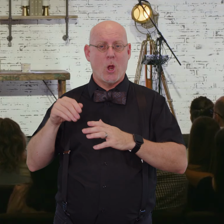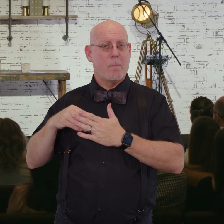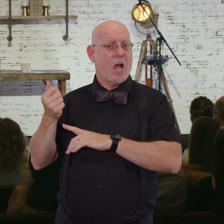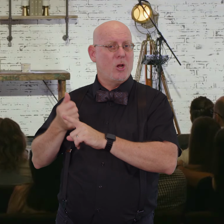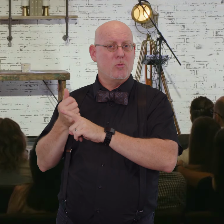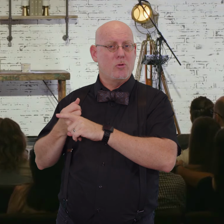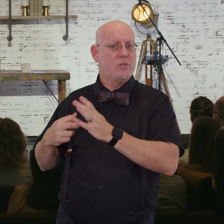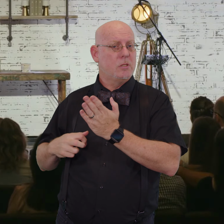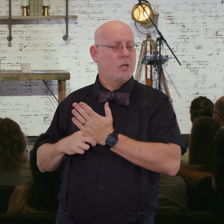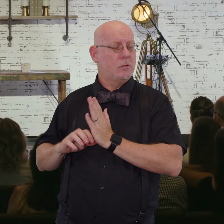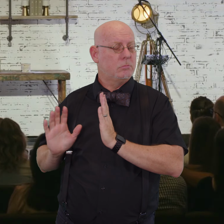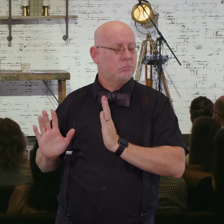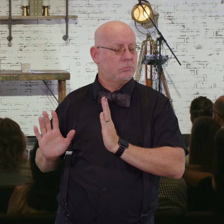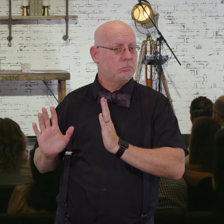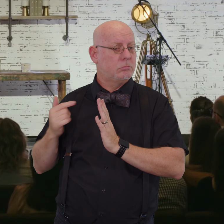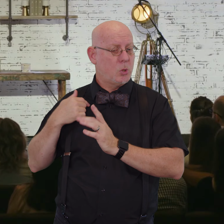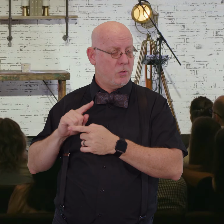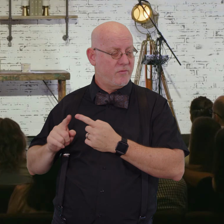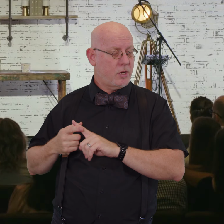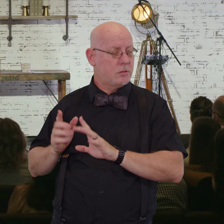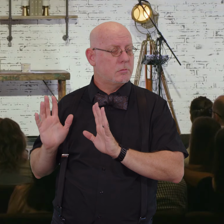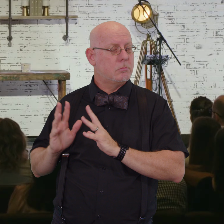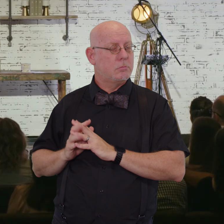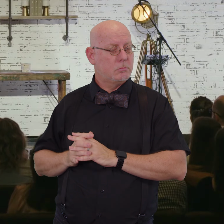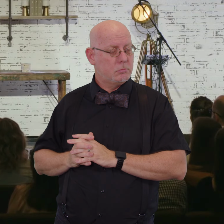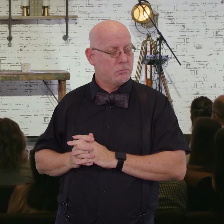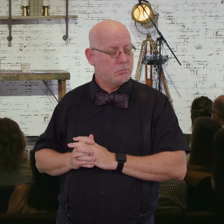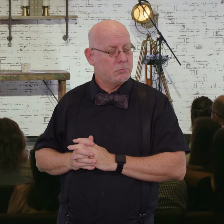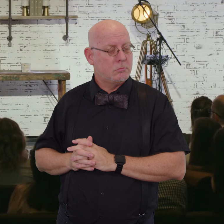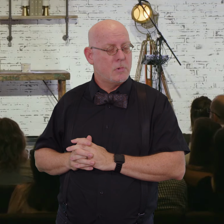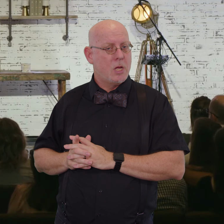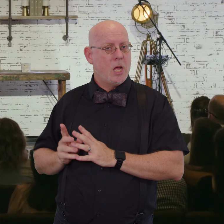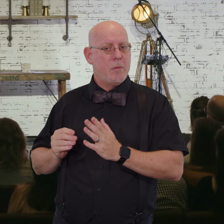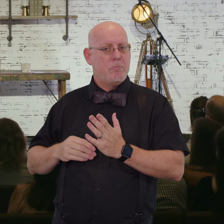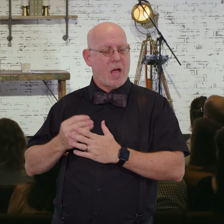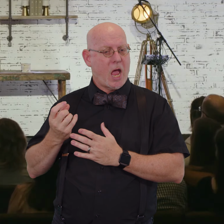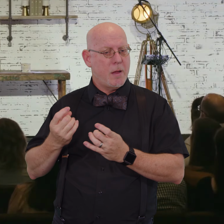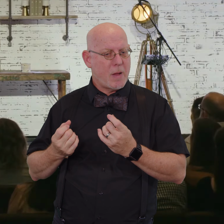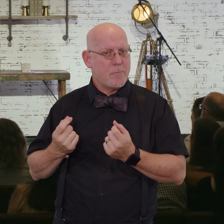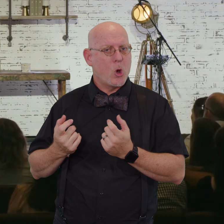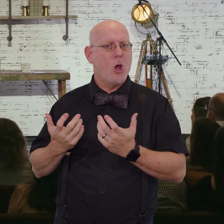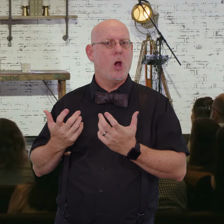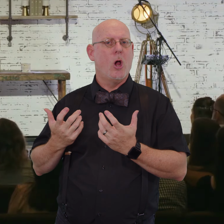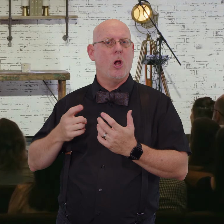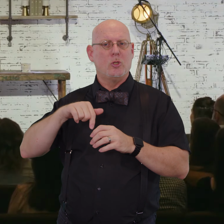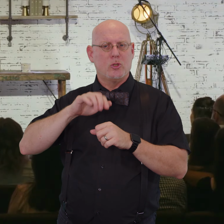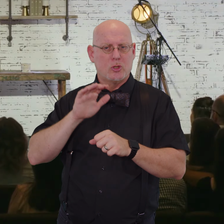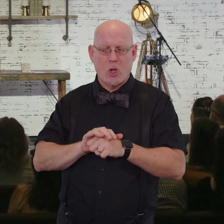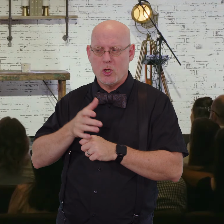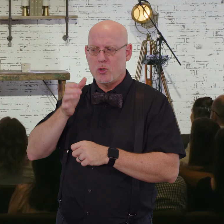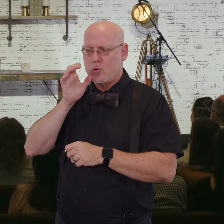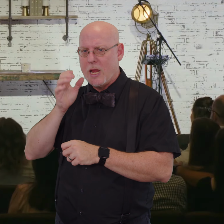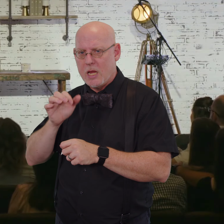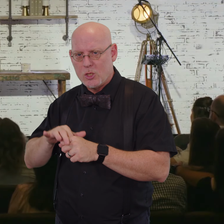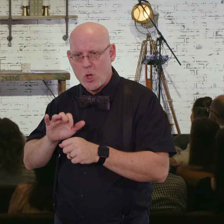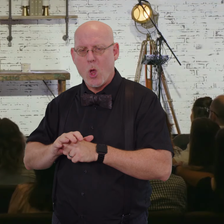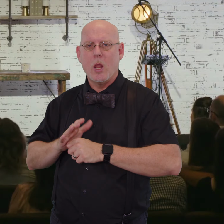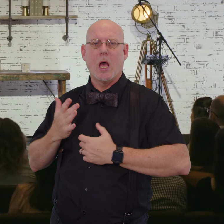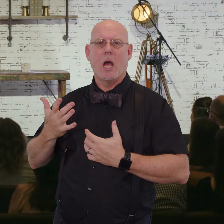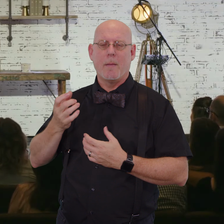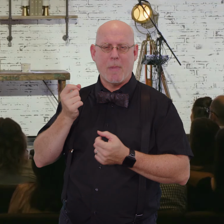I let her buy her own movie ticket because we're friends and but I buy us some popcorn and soda and she's drinking my